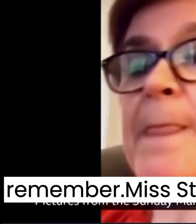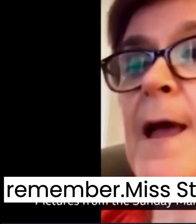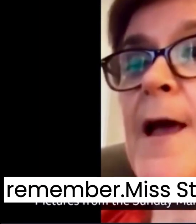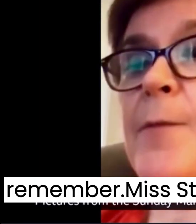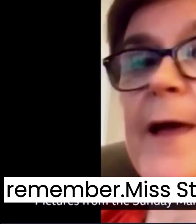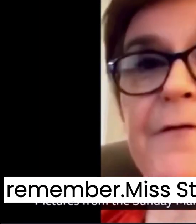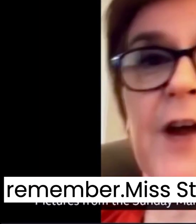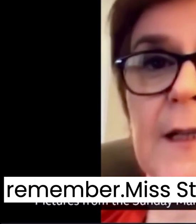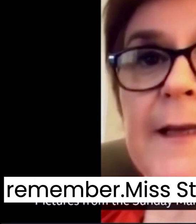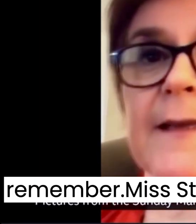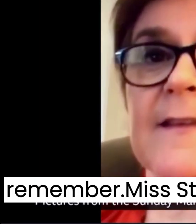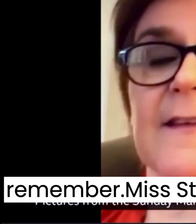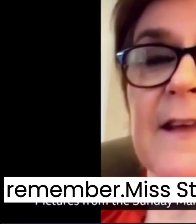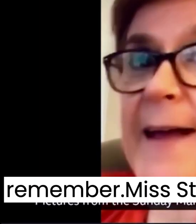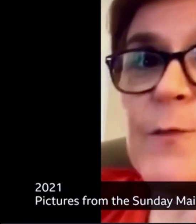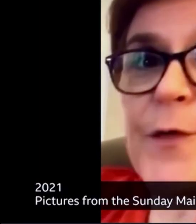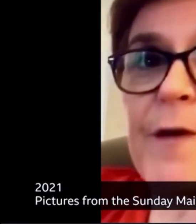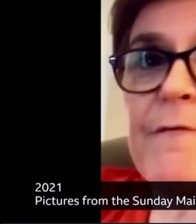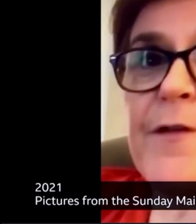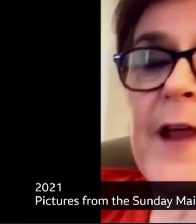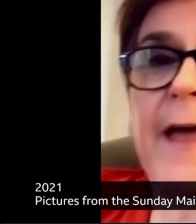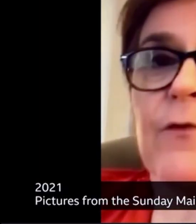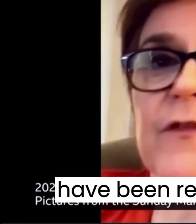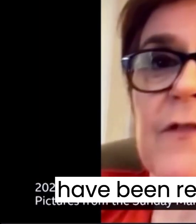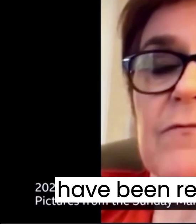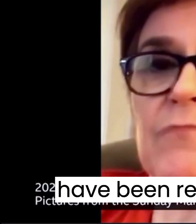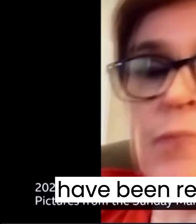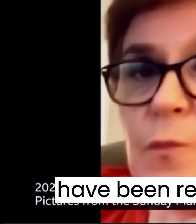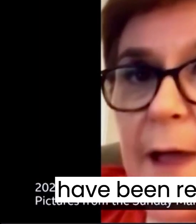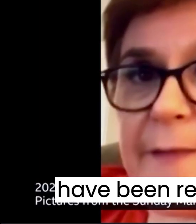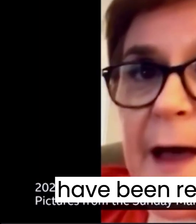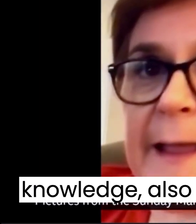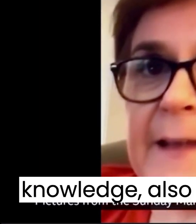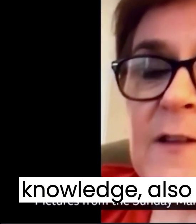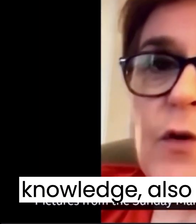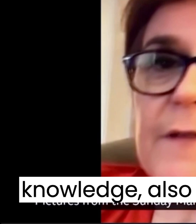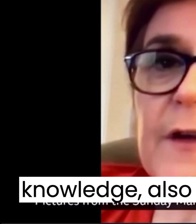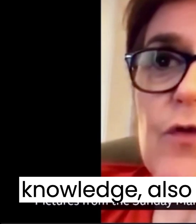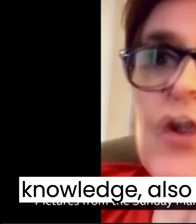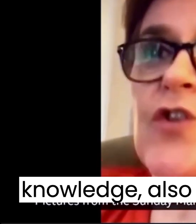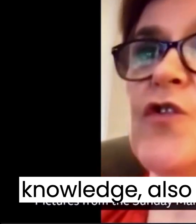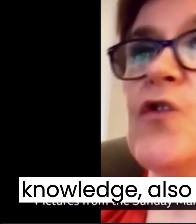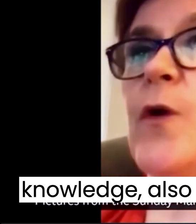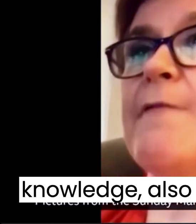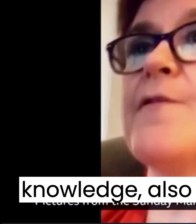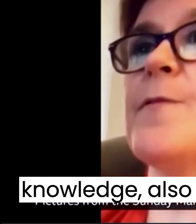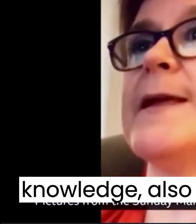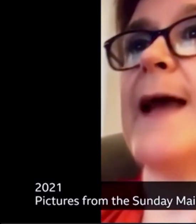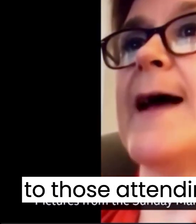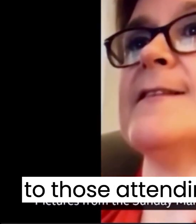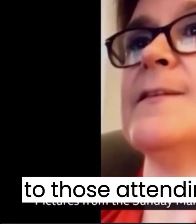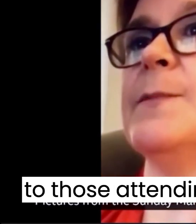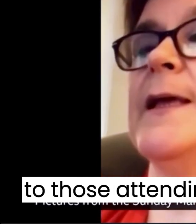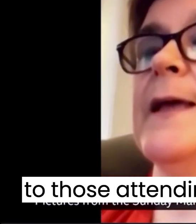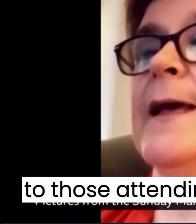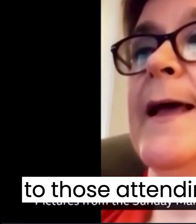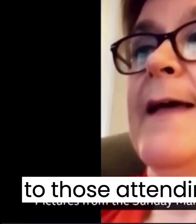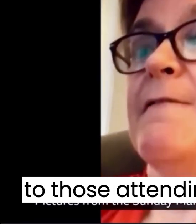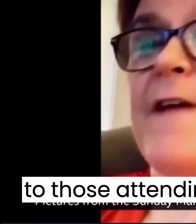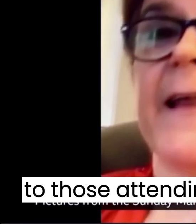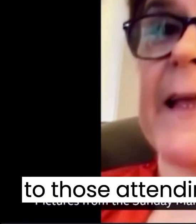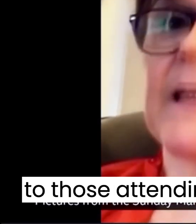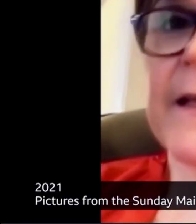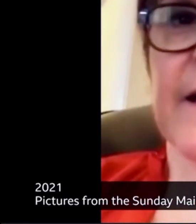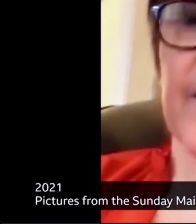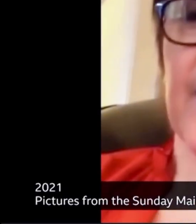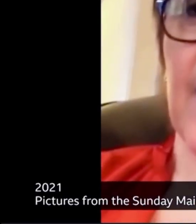all to remember. Ms. Sturgeon, who appears to have been recorded without her knowledge, also issued a direct appeal to those attending the